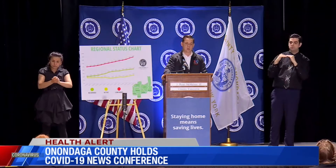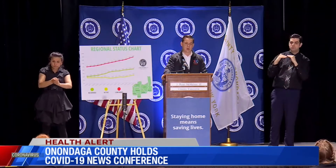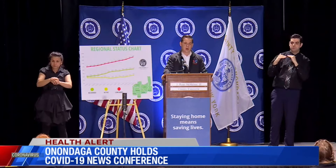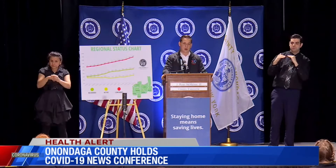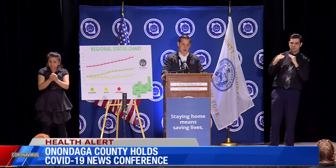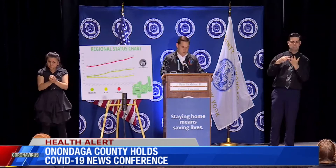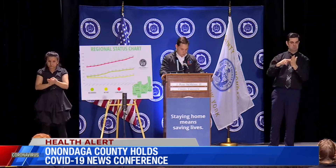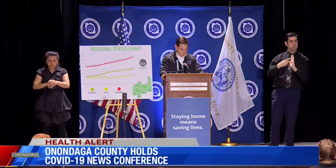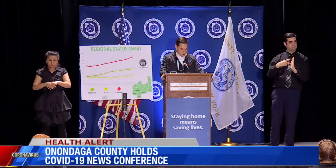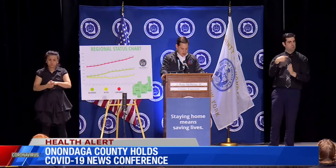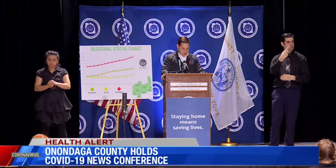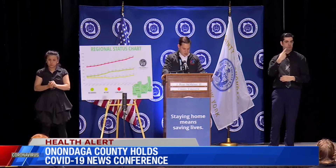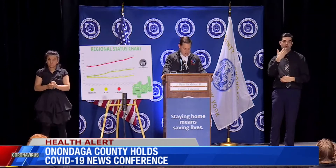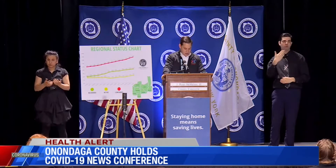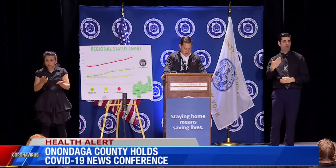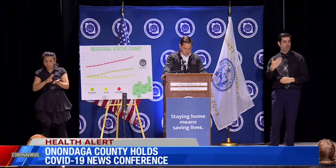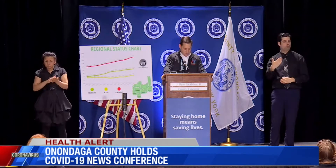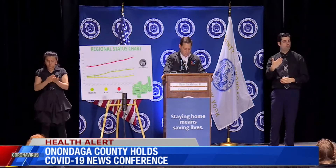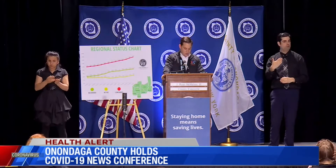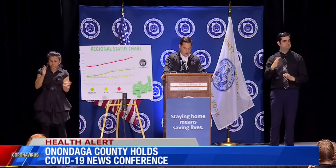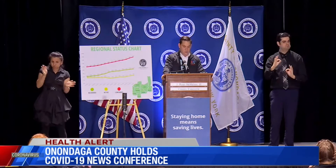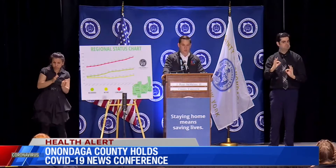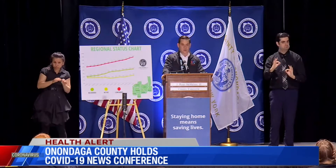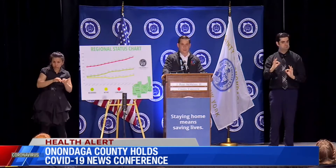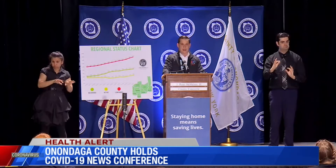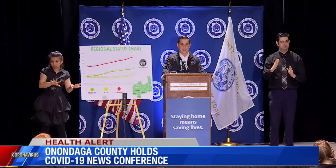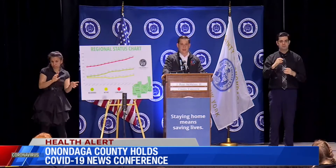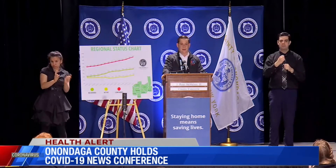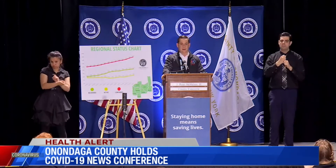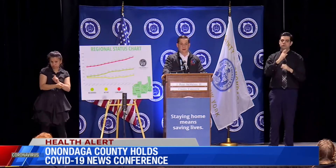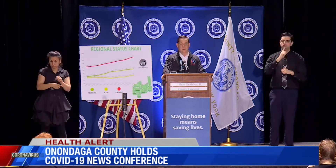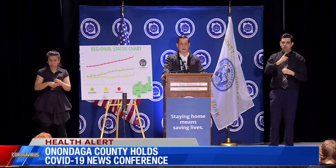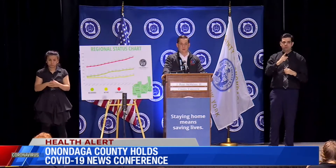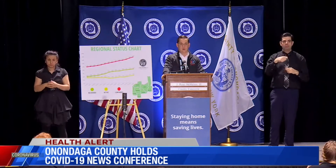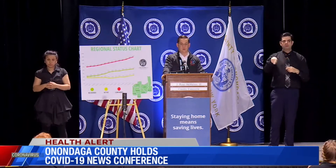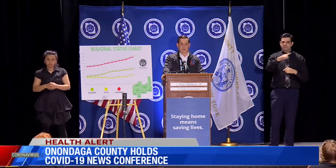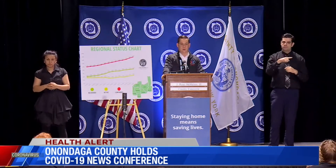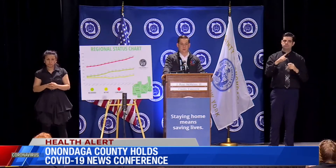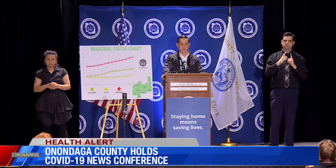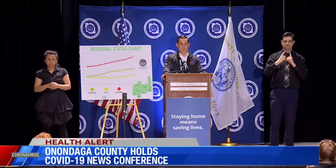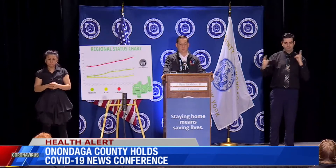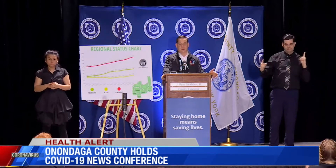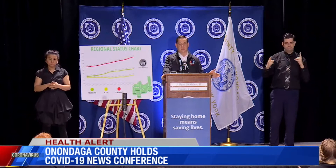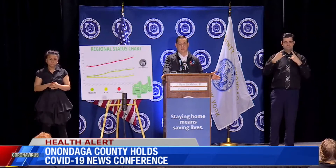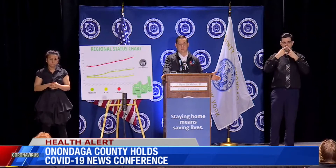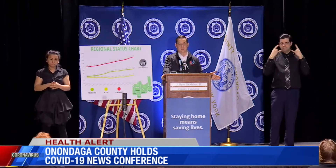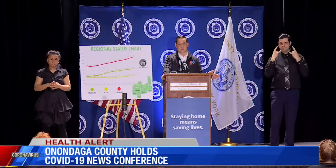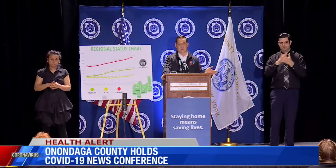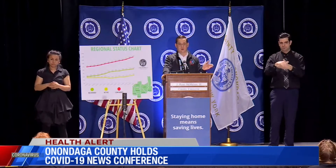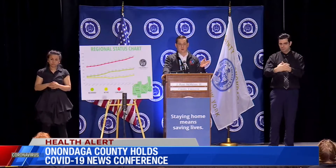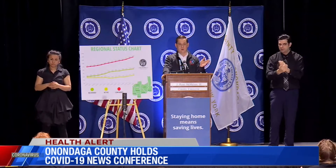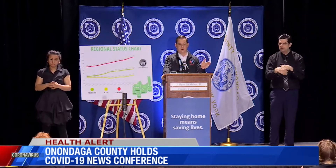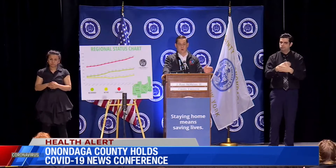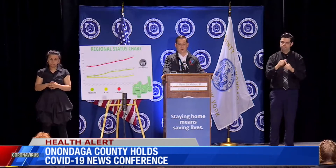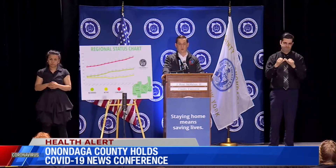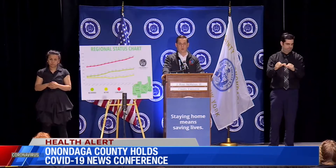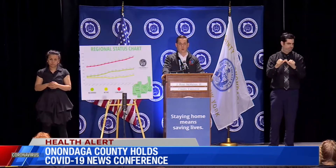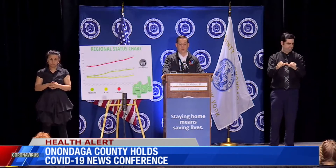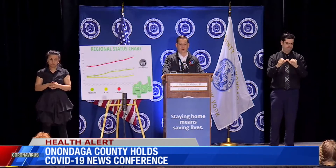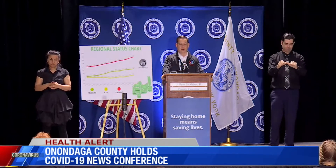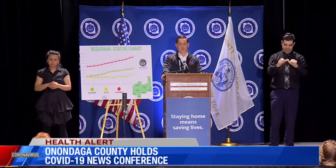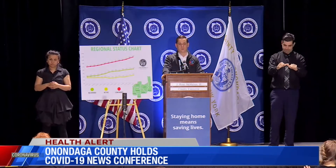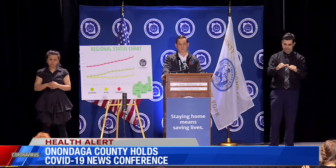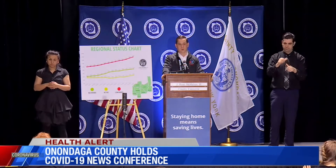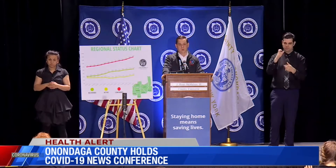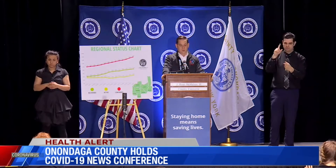hygiene. When certain assumptions are made, when the community spread cases go north, go the